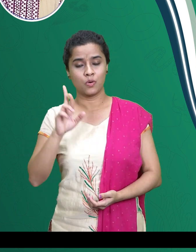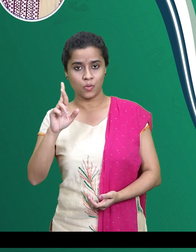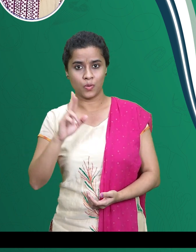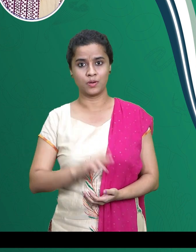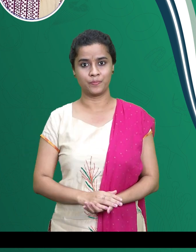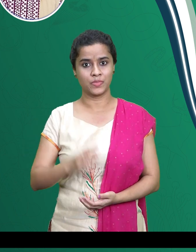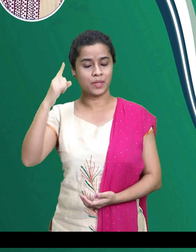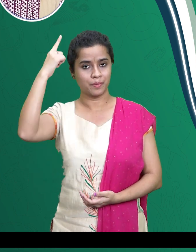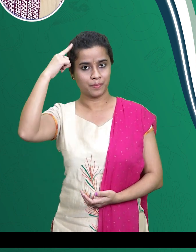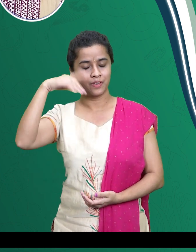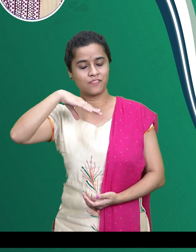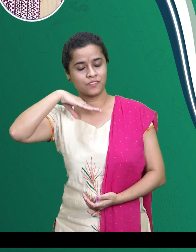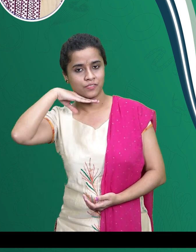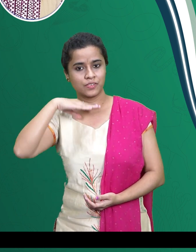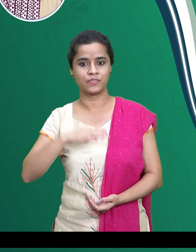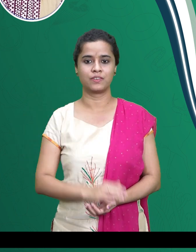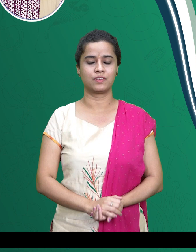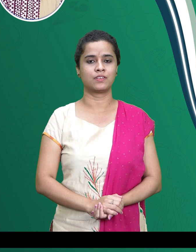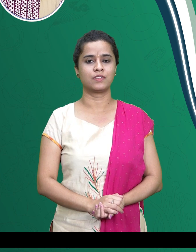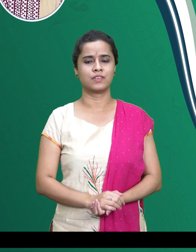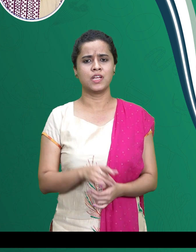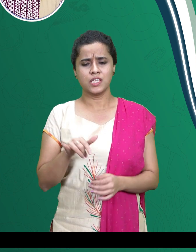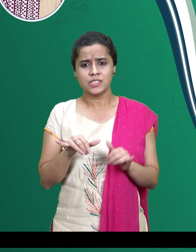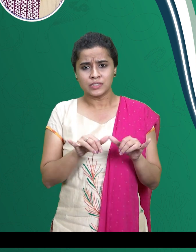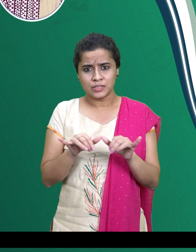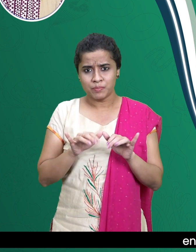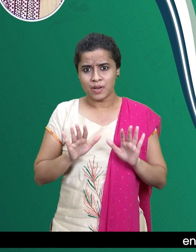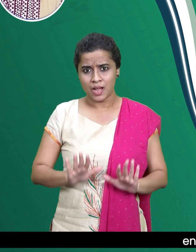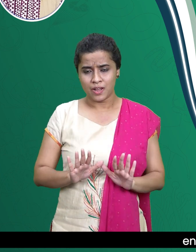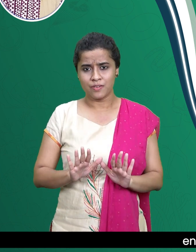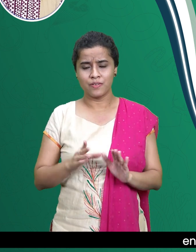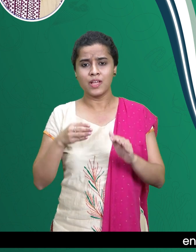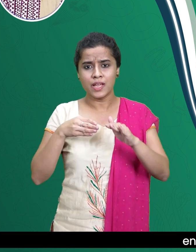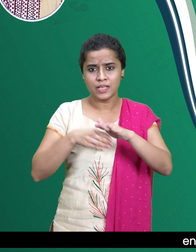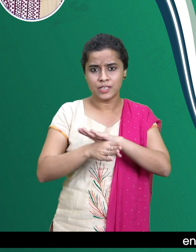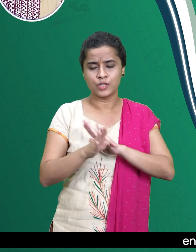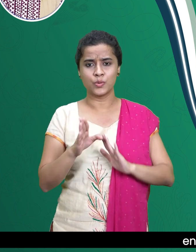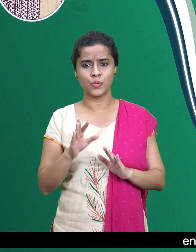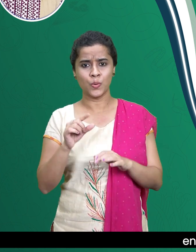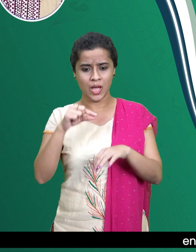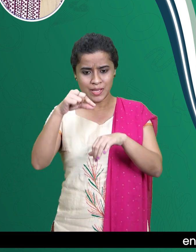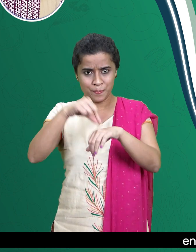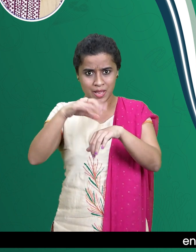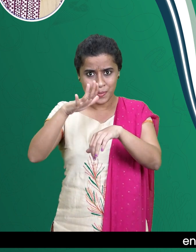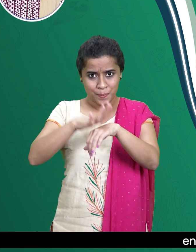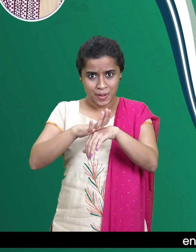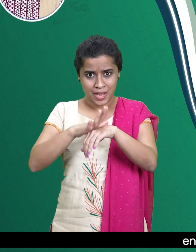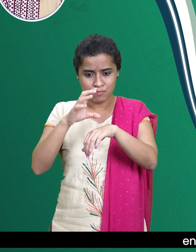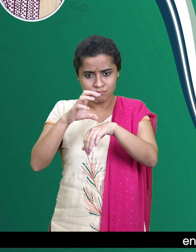brain fever will similarly enter through a mosquito bite.